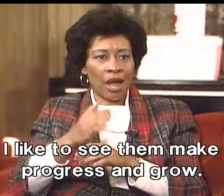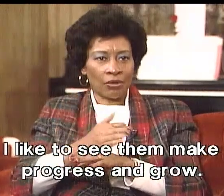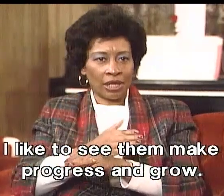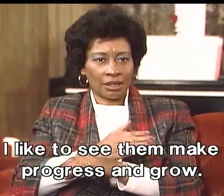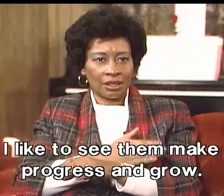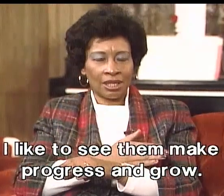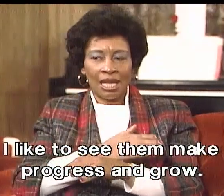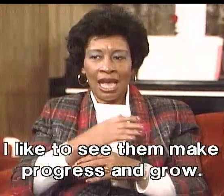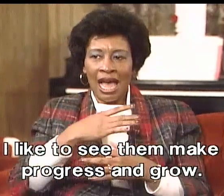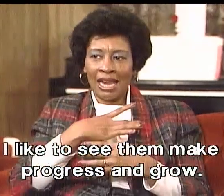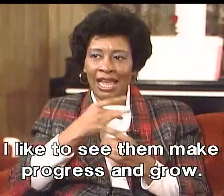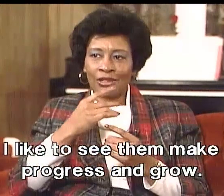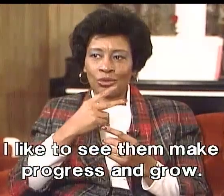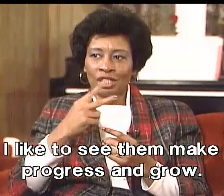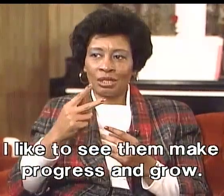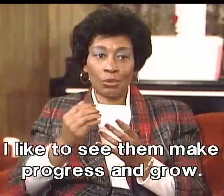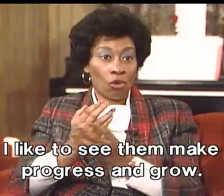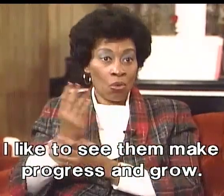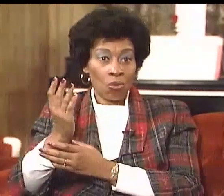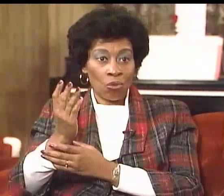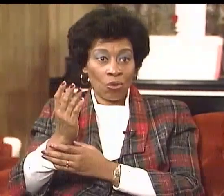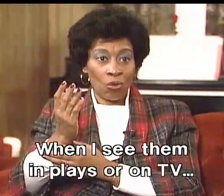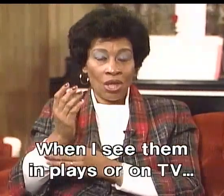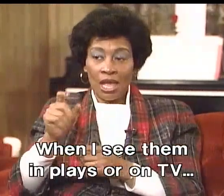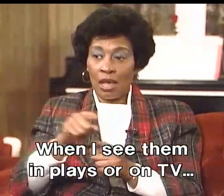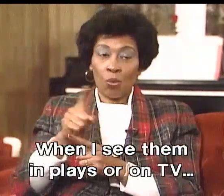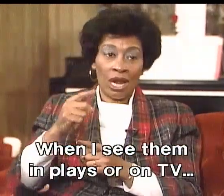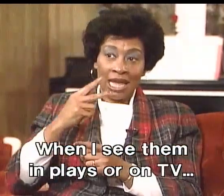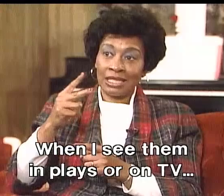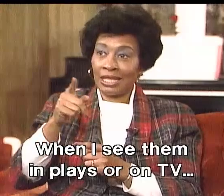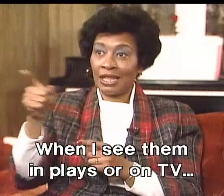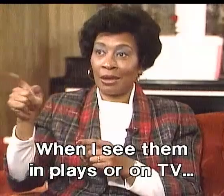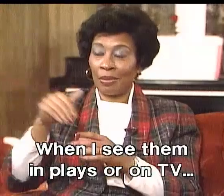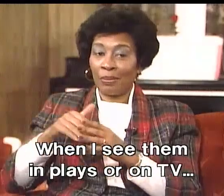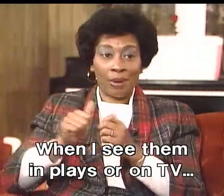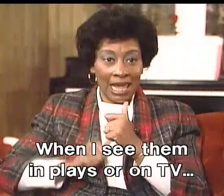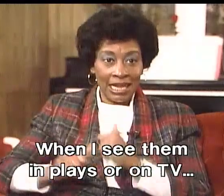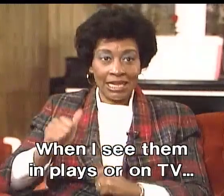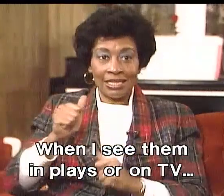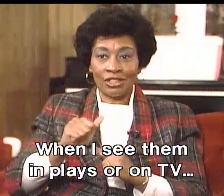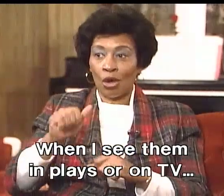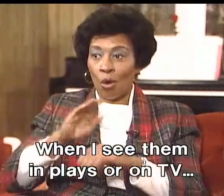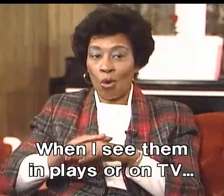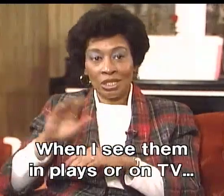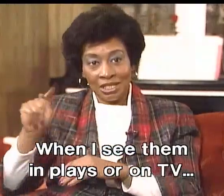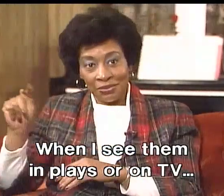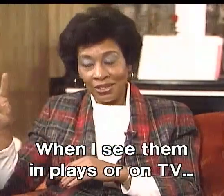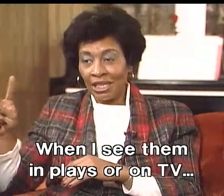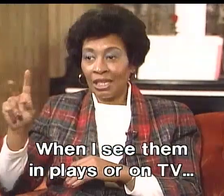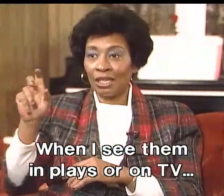progress. I like to see them grow. And when I see them in plays or on TV